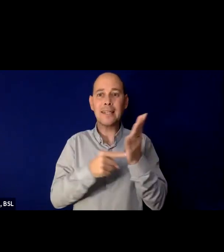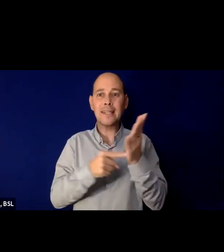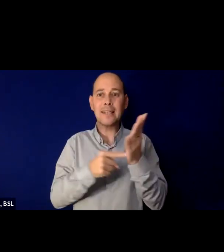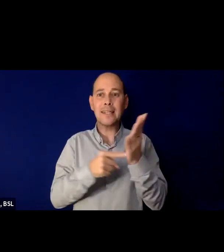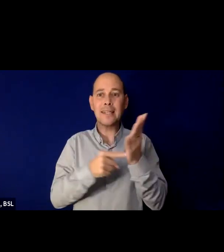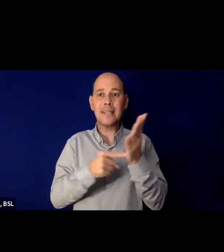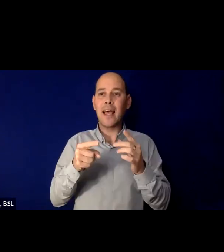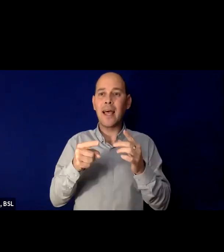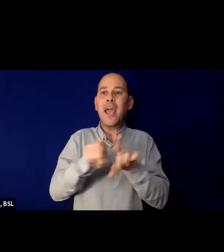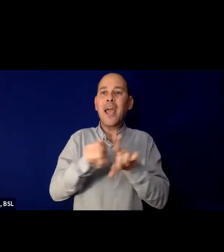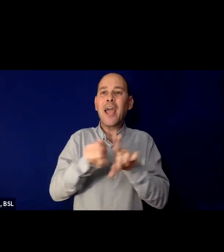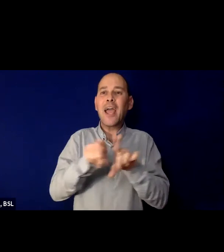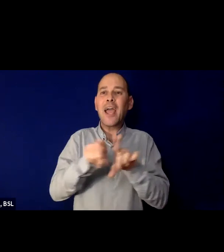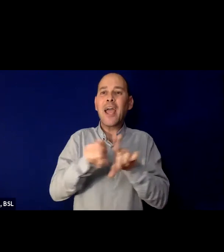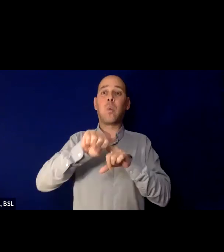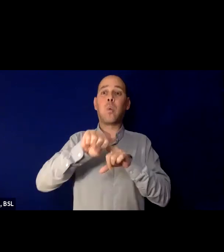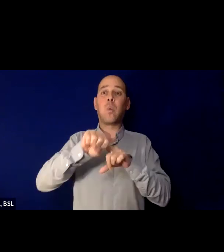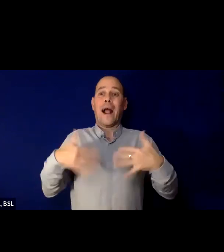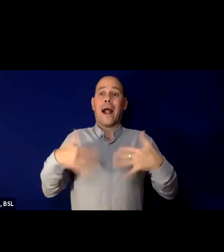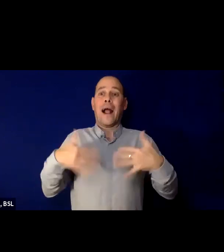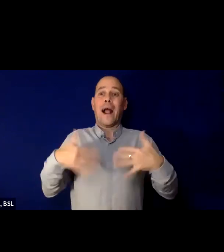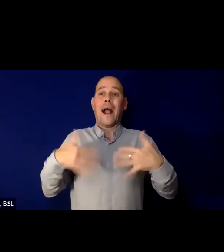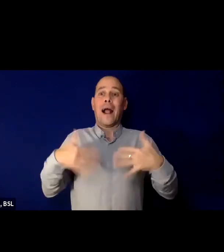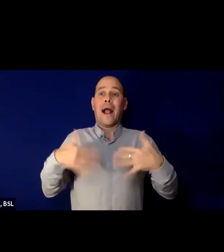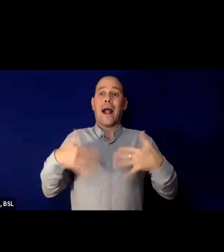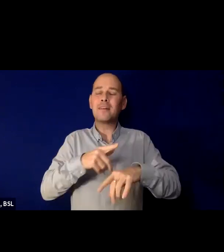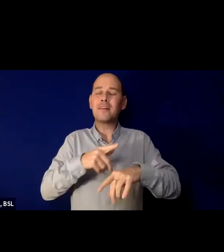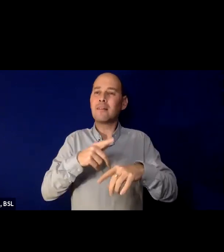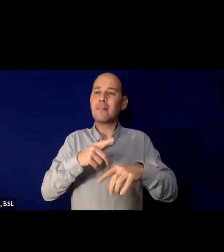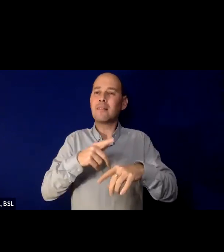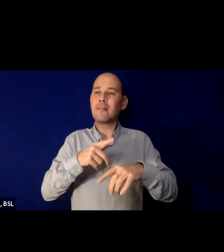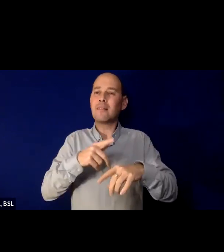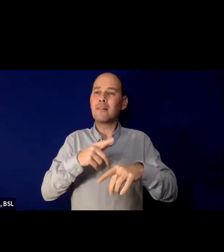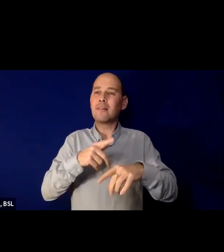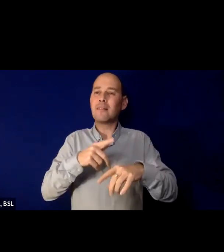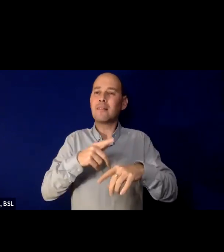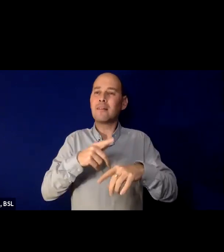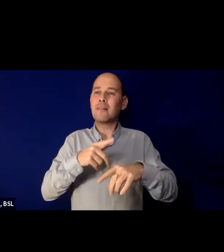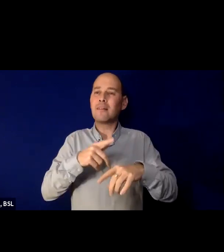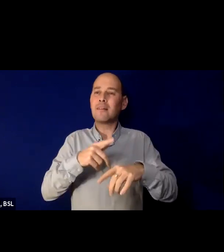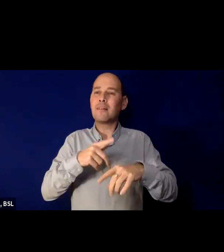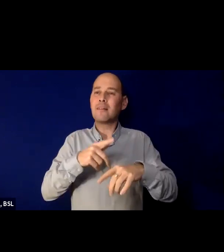as a wow moment for everybody. It was really galvanizing. And I think that's just a cool and important thing